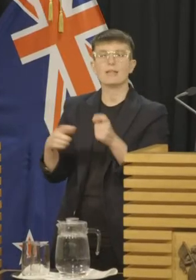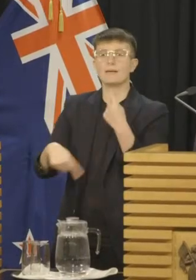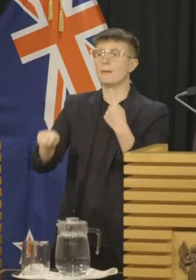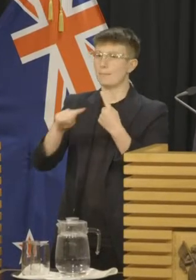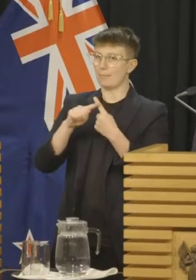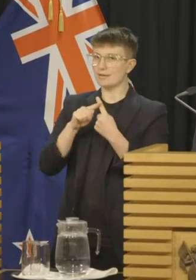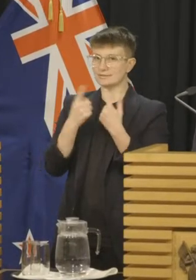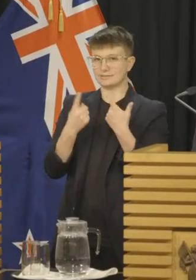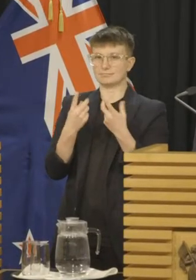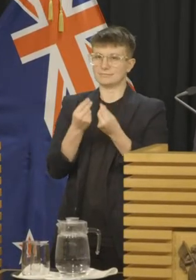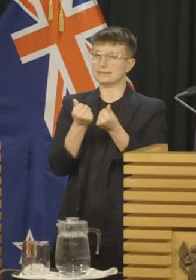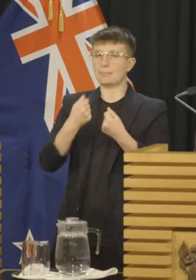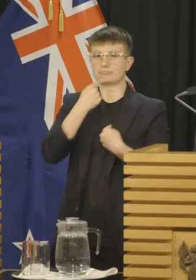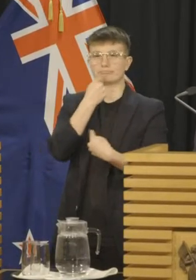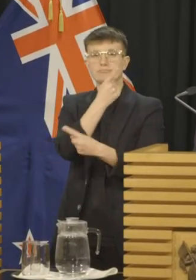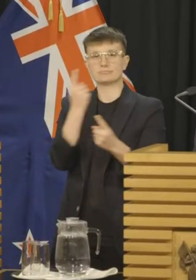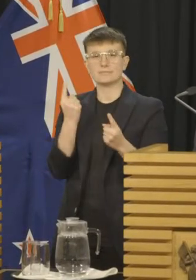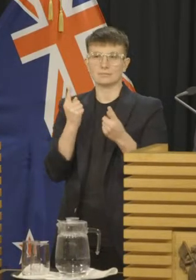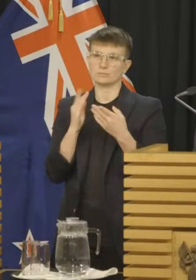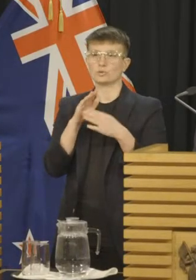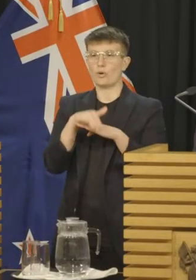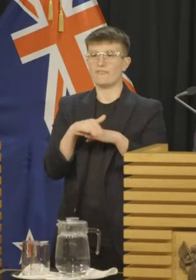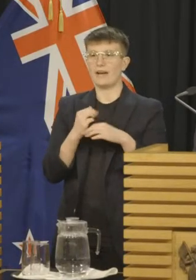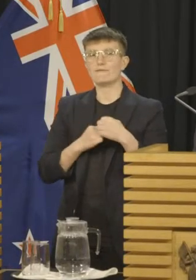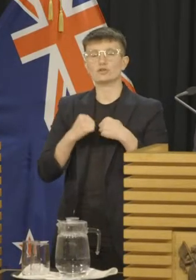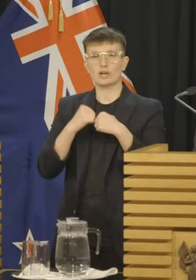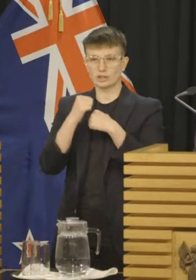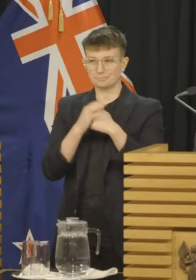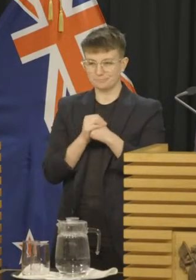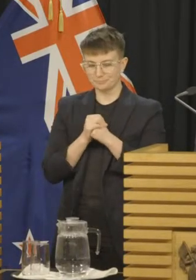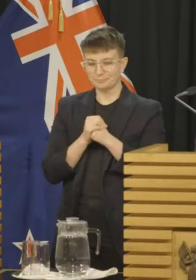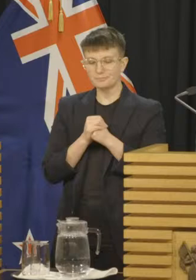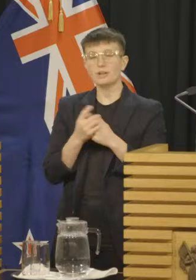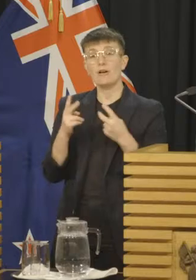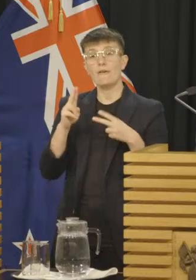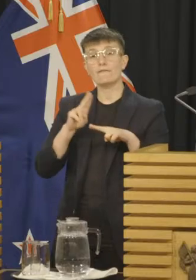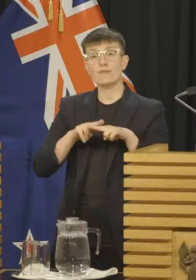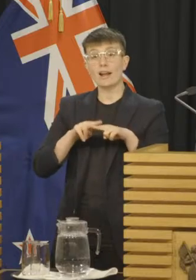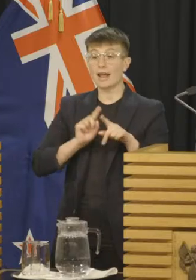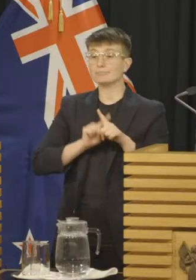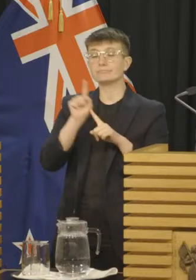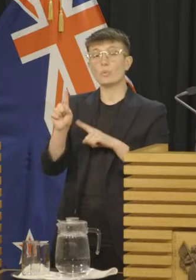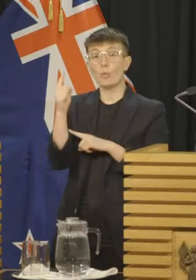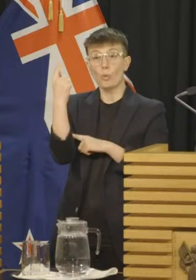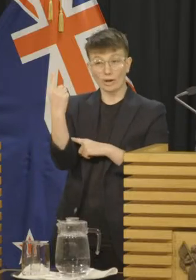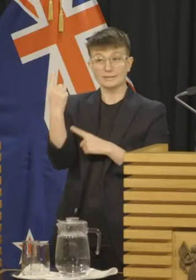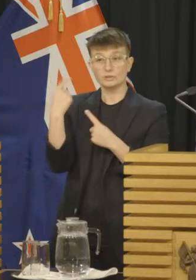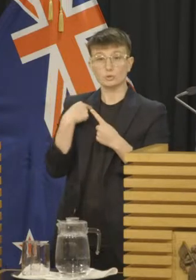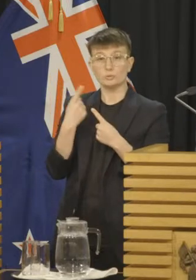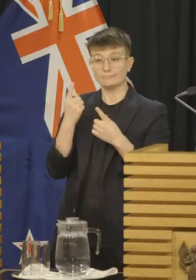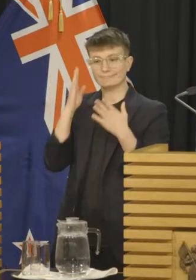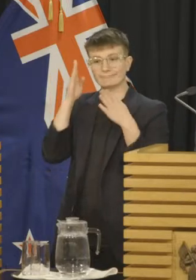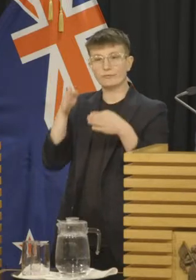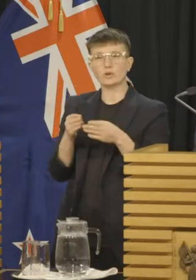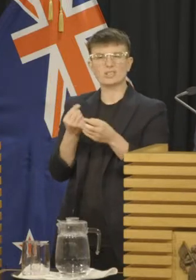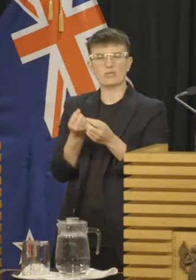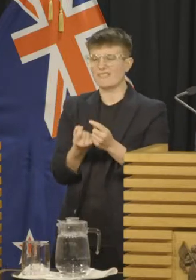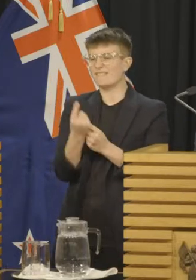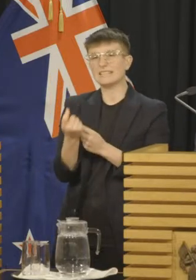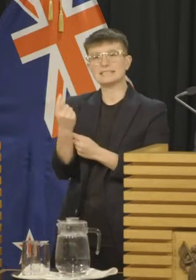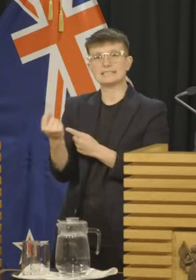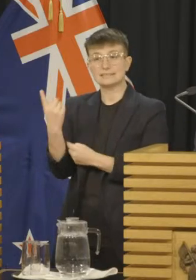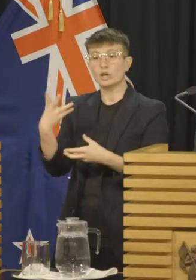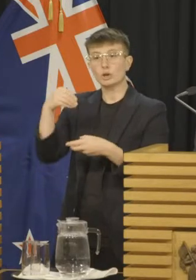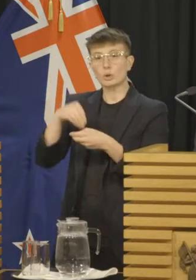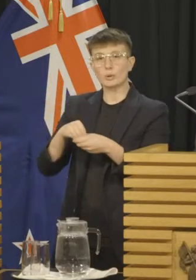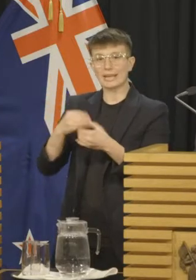Auckland at several events, including a Sir Edmund Hillary virtual reality project and a sod turning at a Papakainga housing development. Throughout